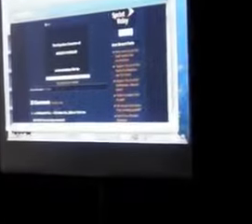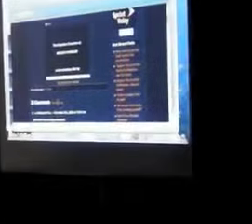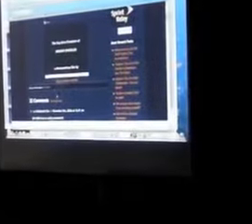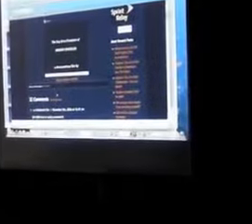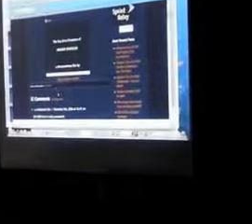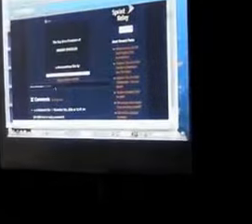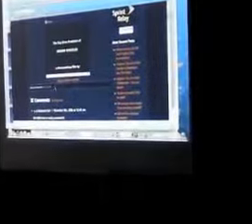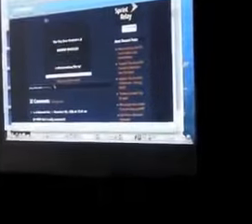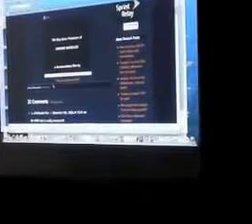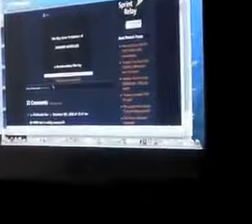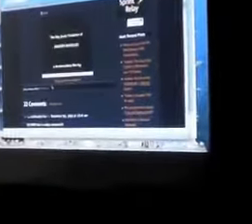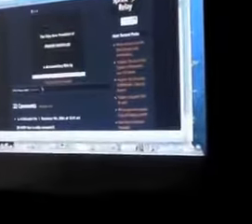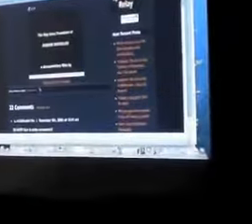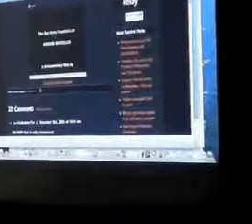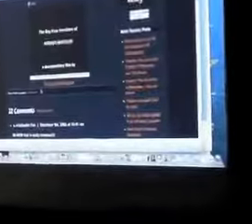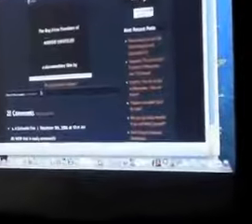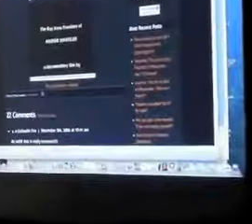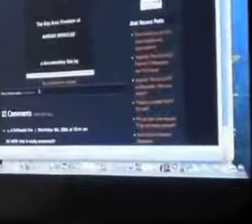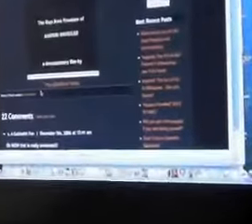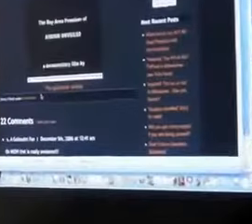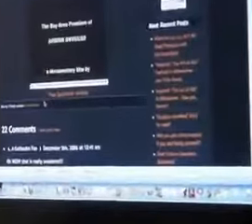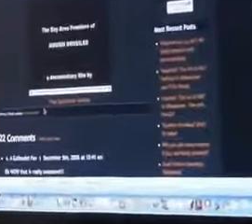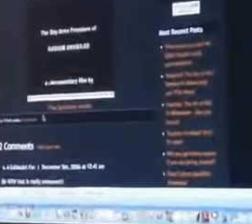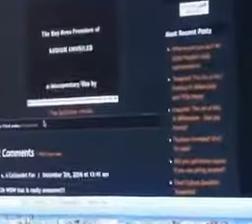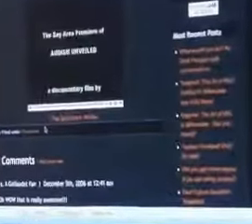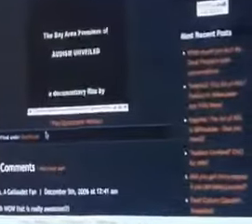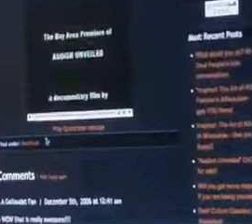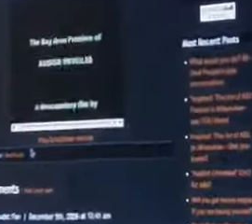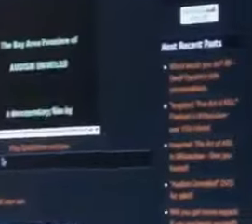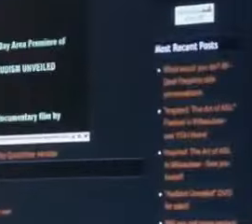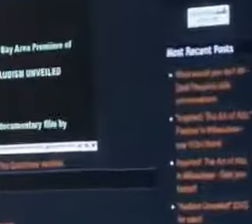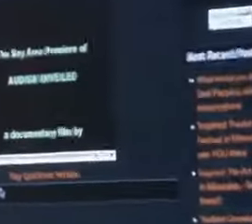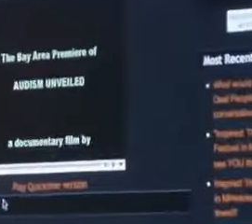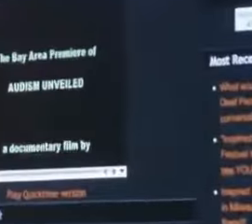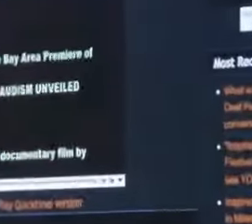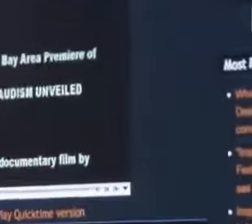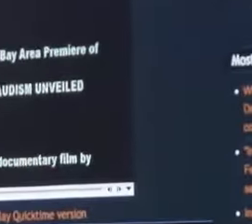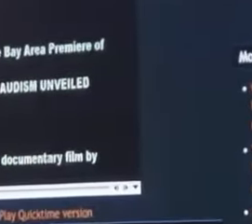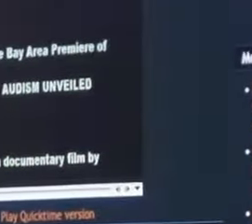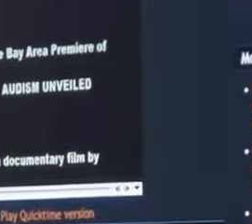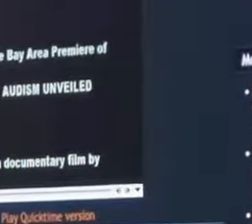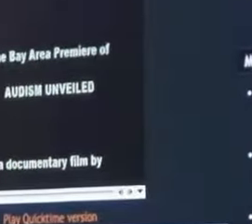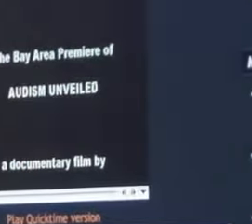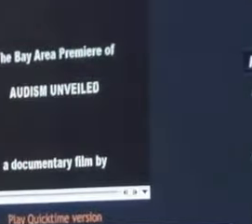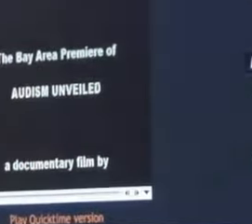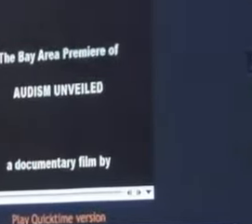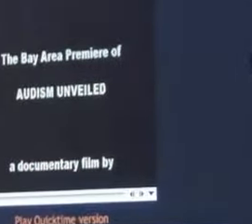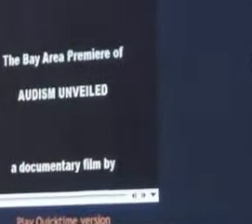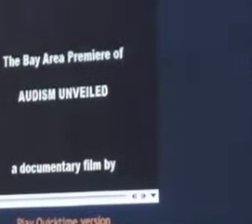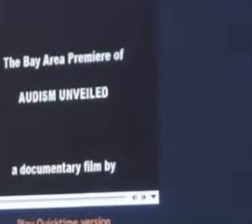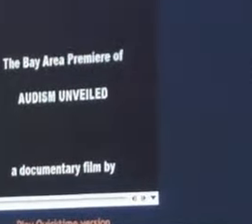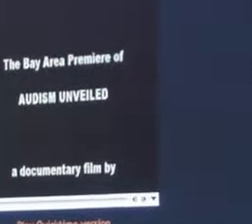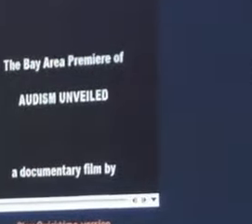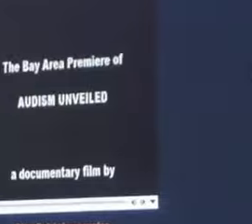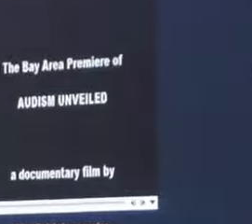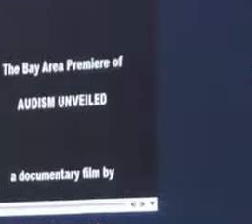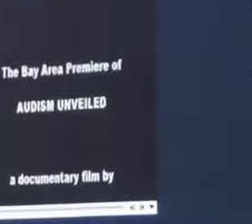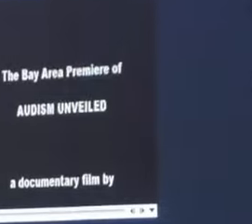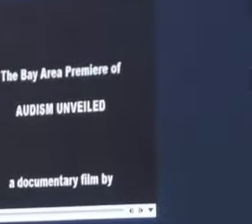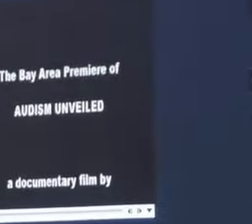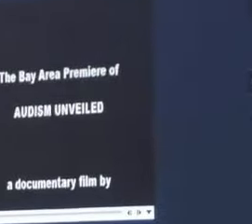first one, Joey Bayer is, you can see at the title of this page is called Joey Bayer's ASL